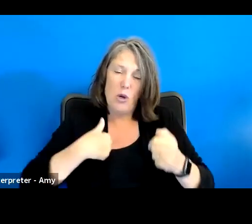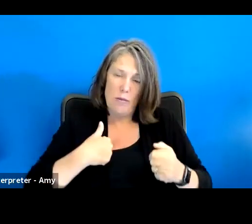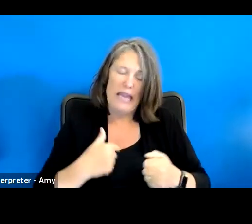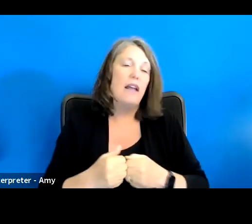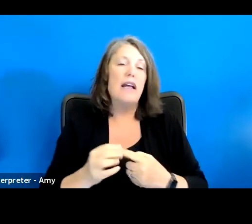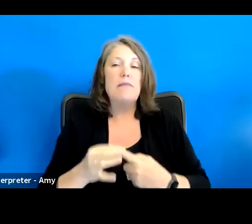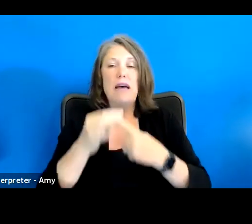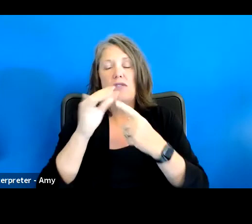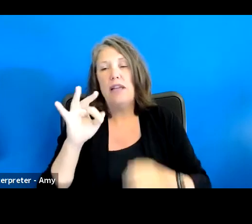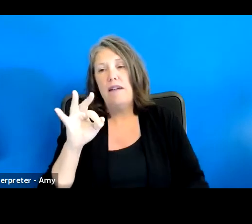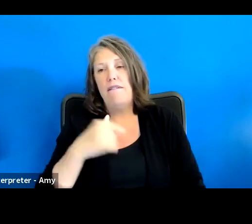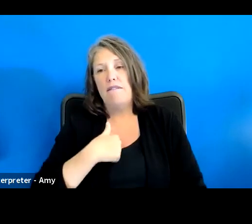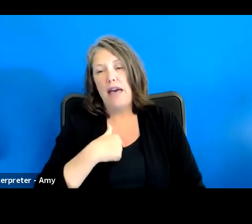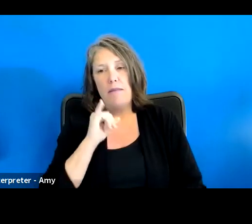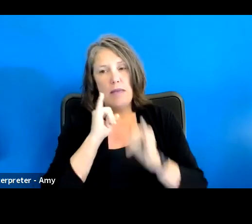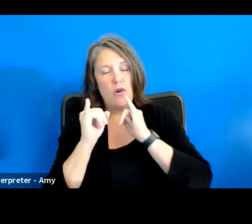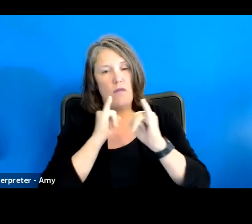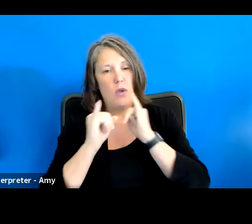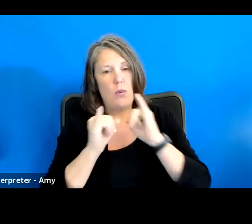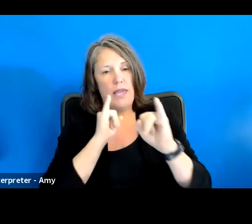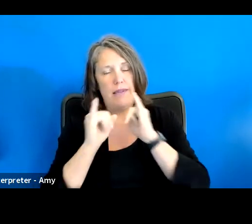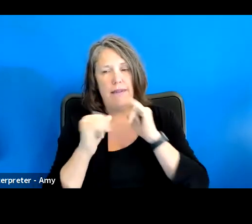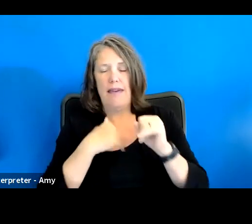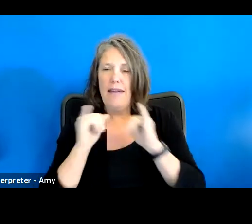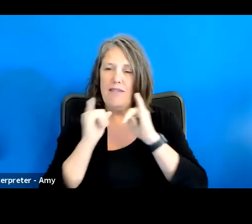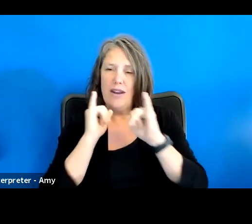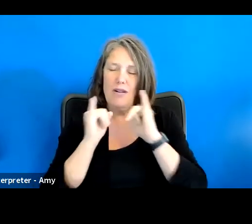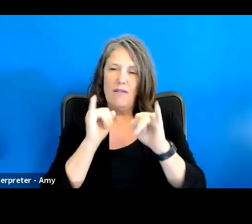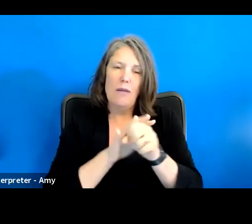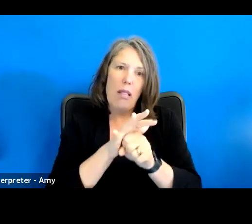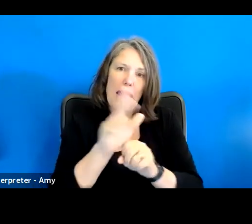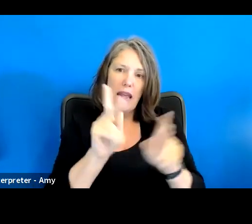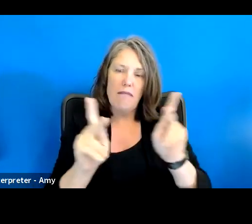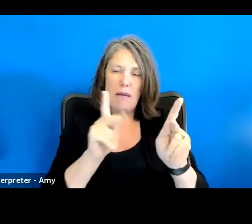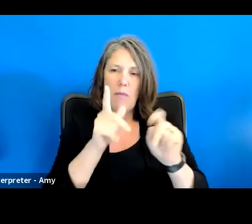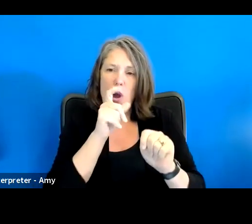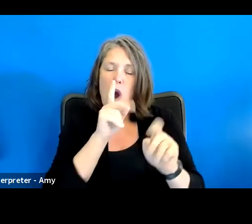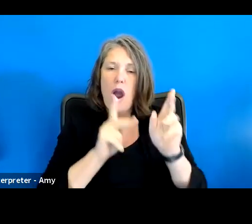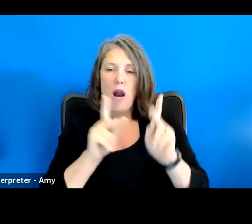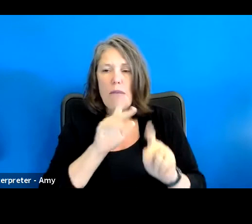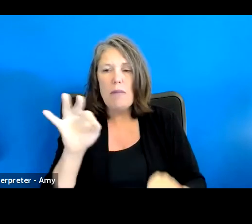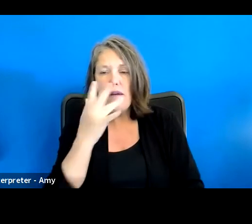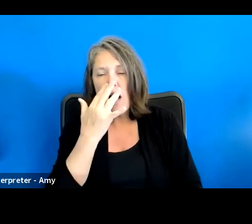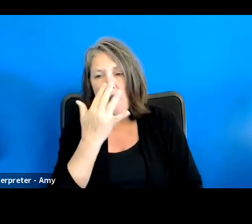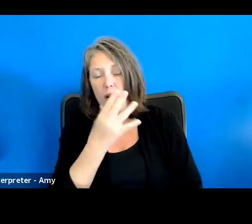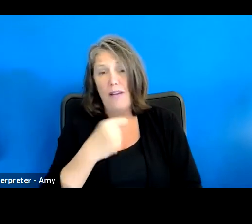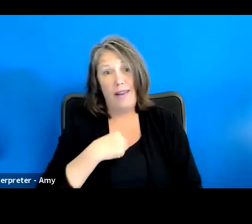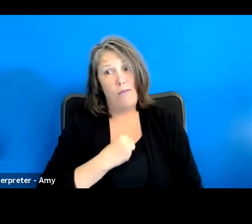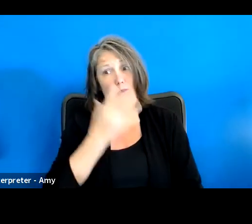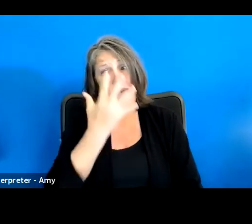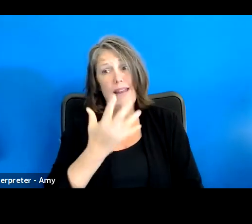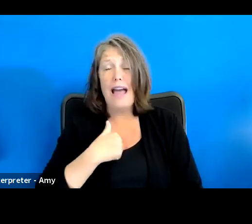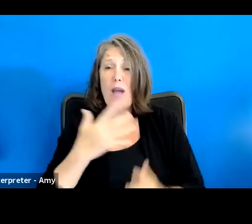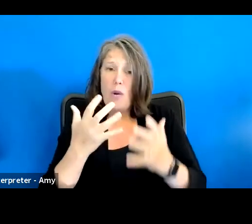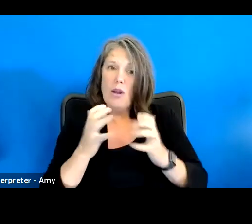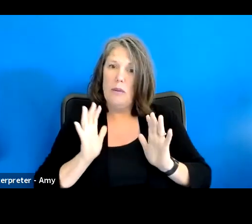Especially, if I'm interviewing, I've interviewed plenty of guests who are people of color, and being white, I want to